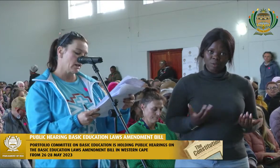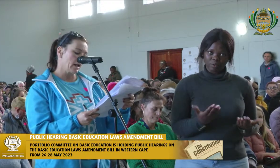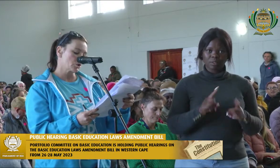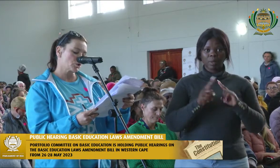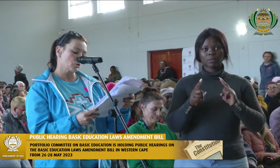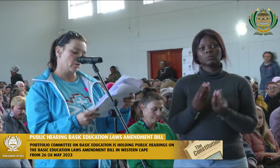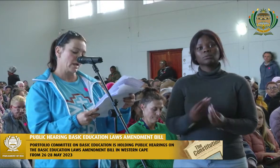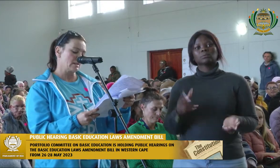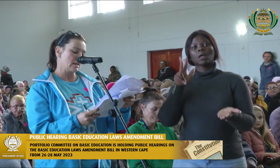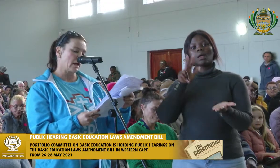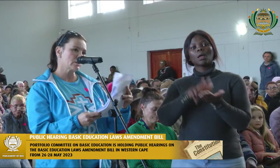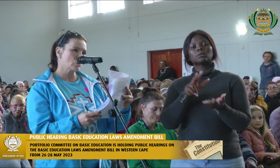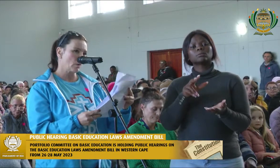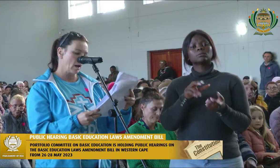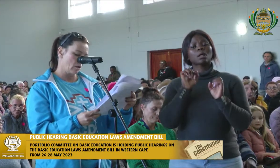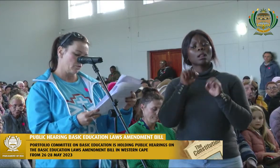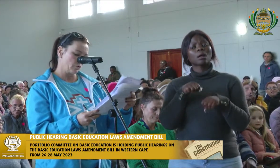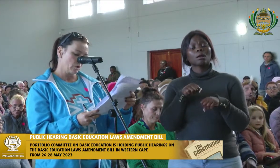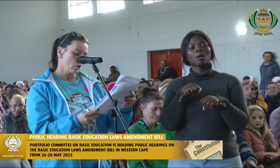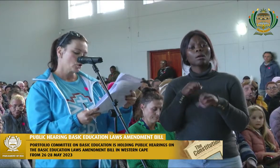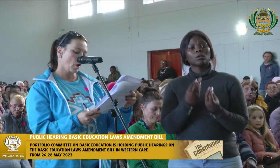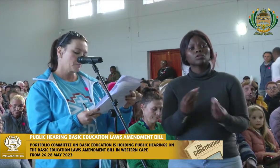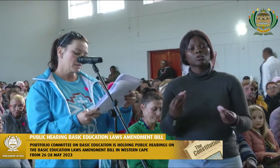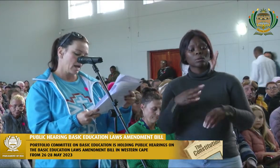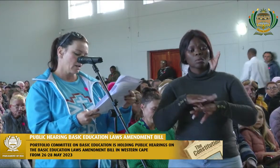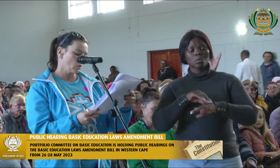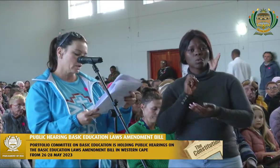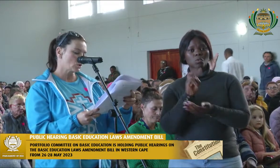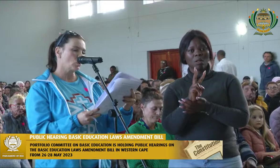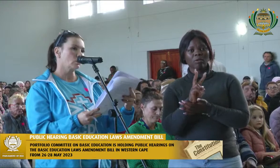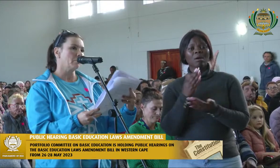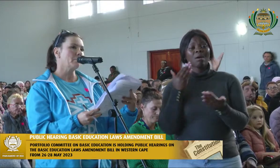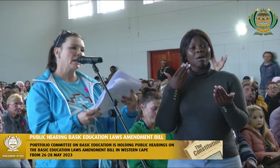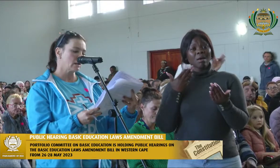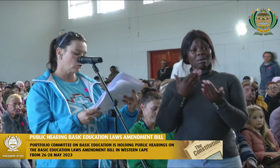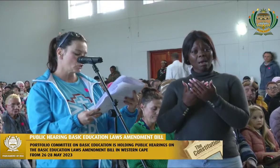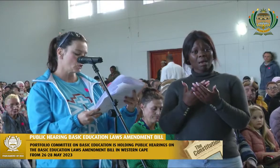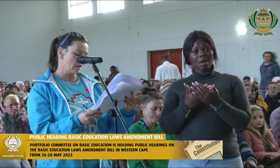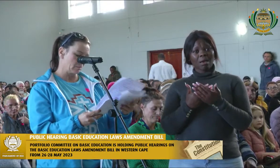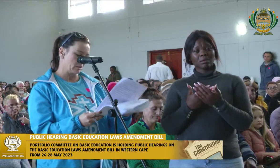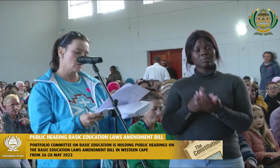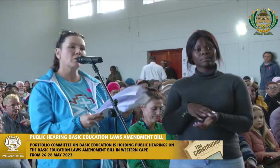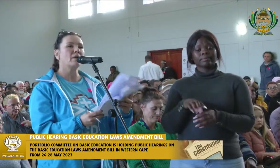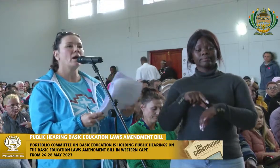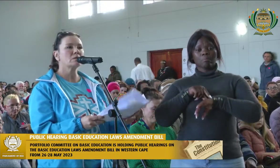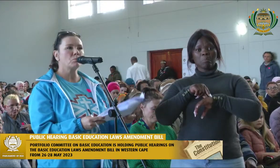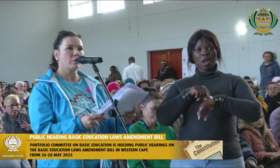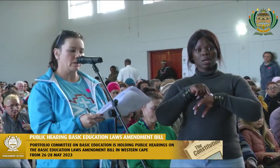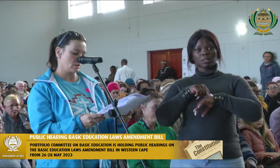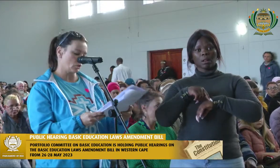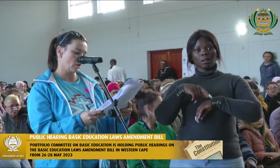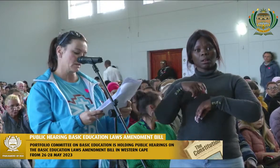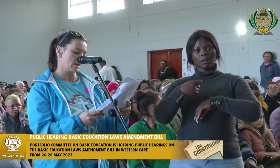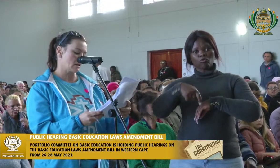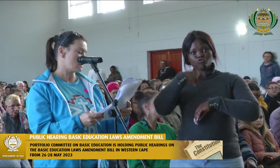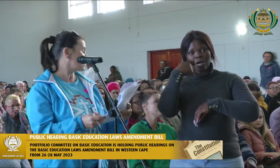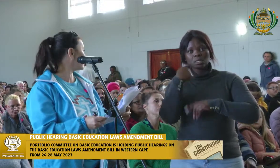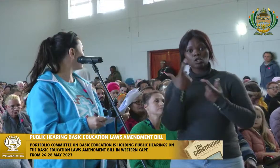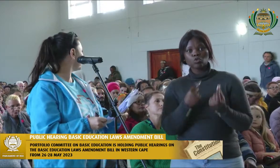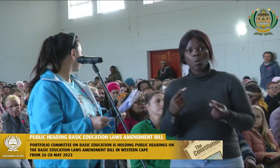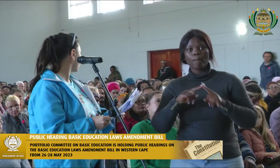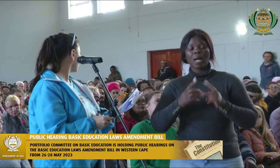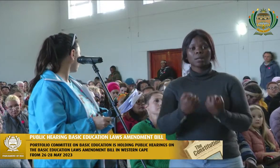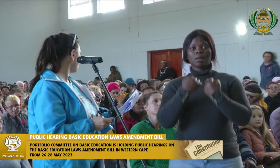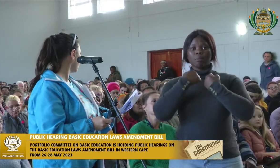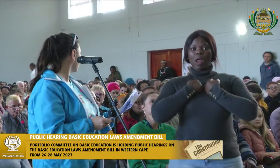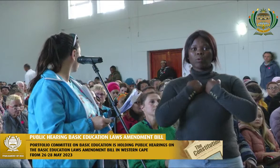Act not allow children as young as 12 to obtain what is called medical treatment without parental consent? Your time is